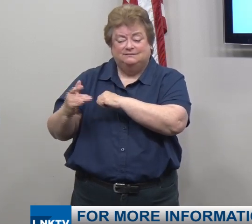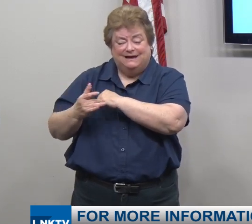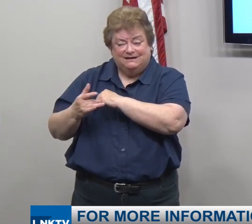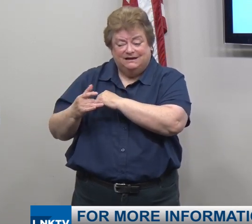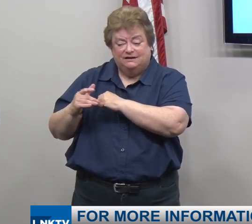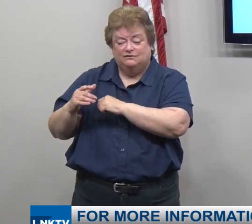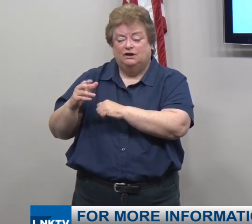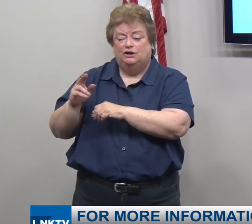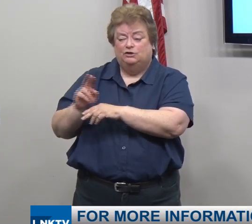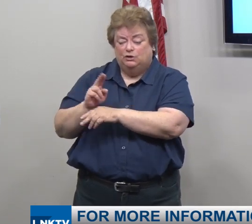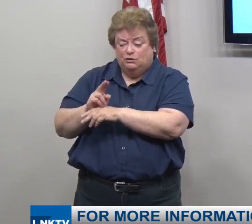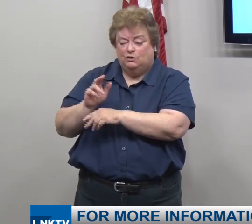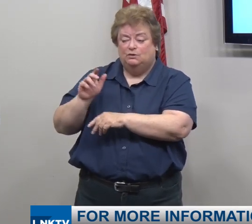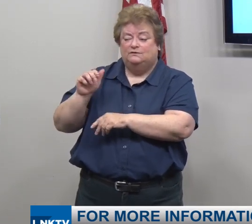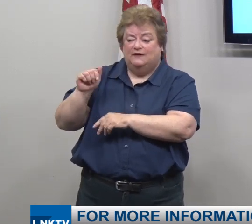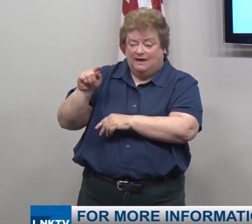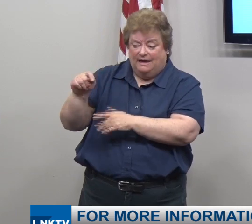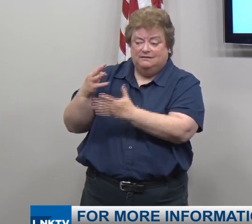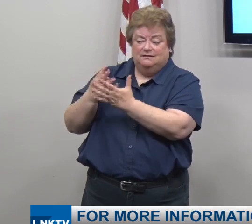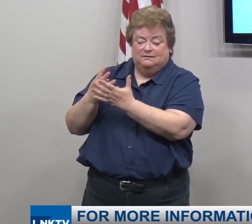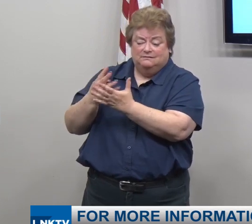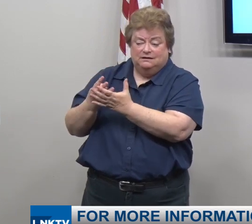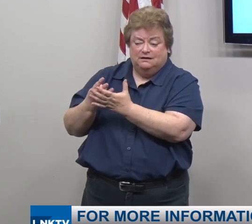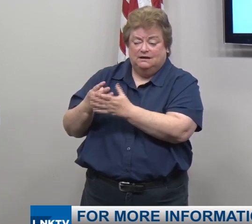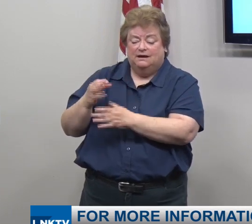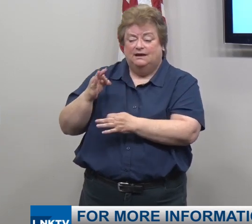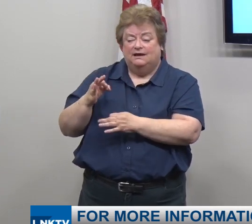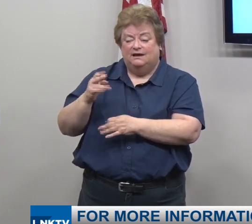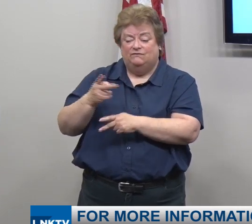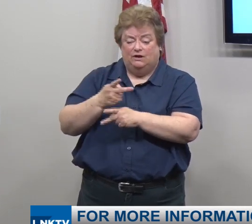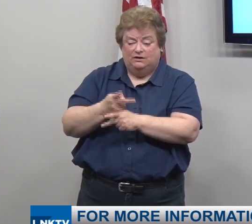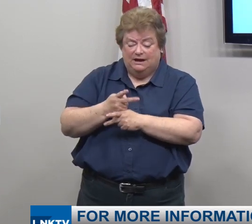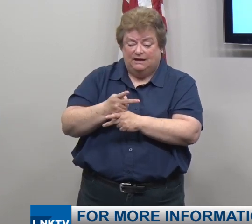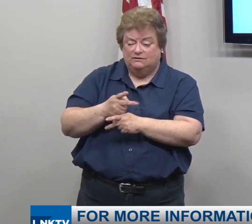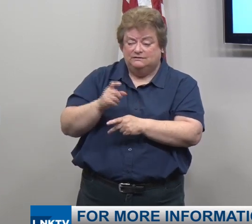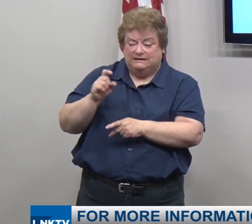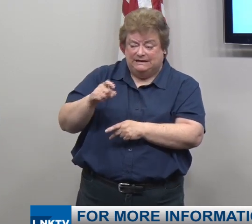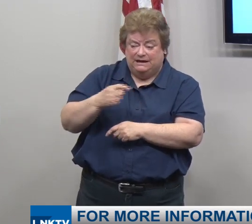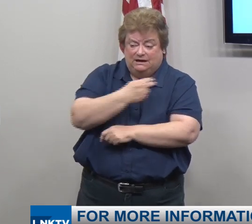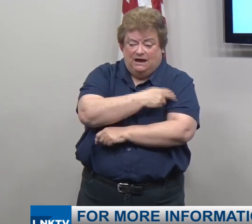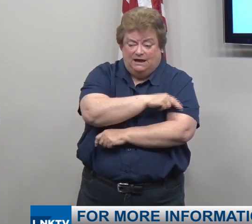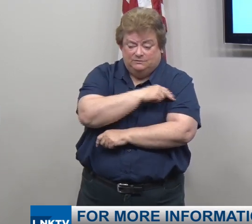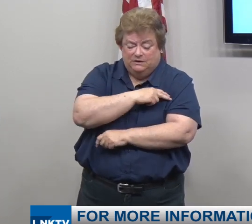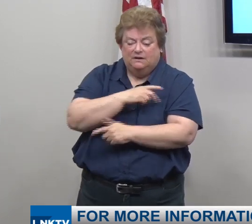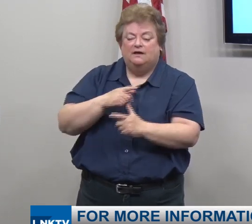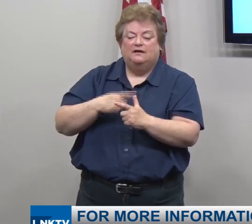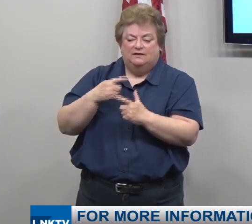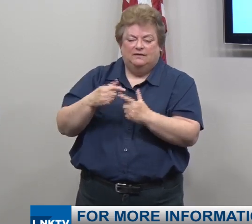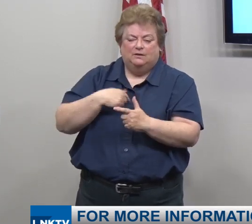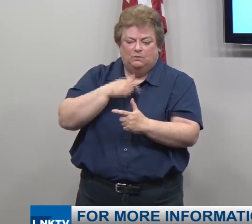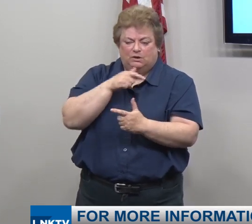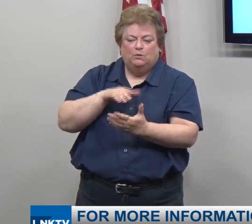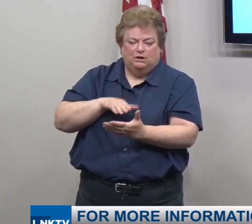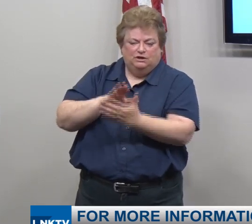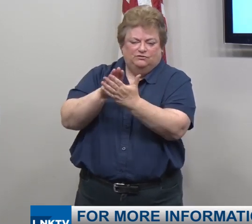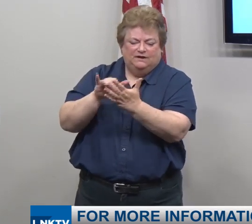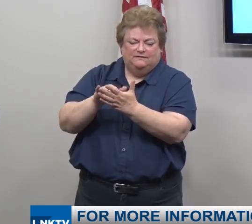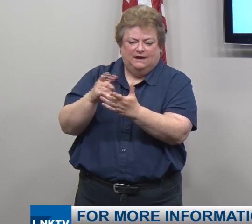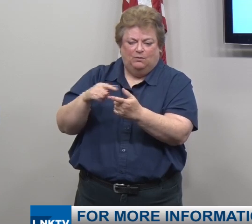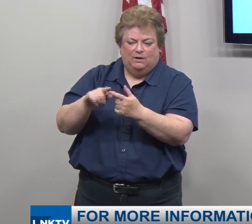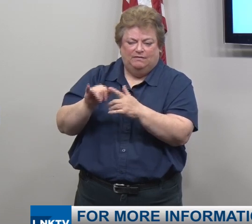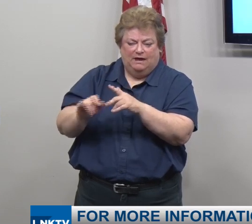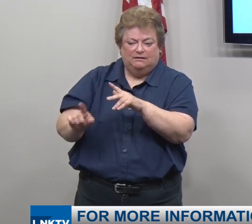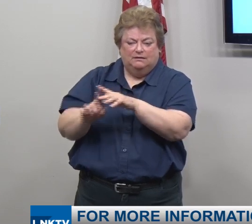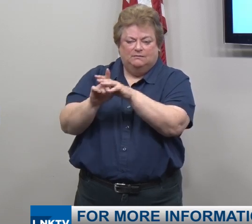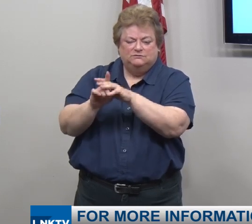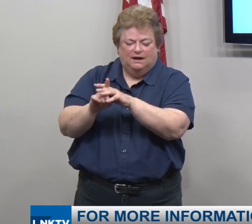facility where they're at. And of course, if their care requires hospitalization, we'll address that as that arises. But those